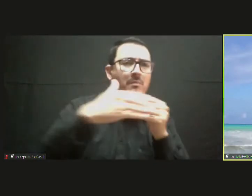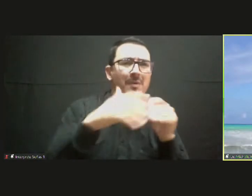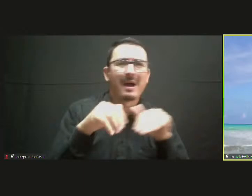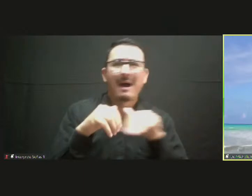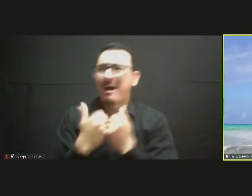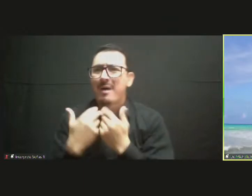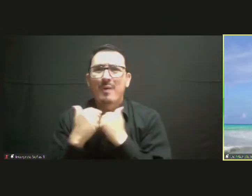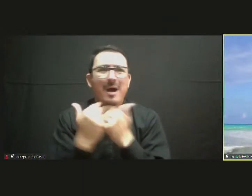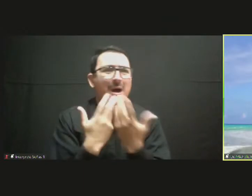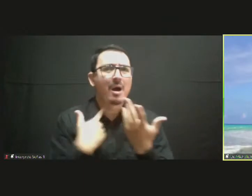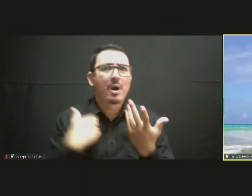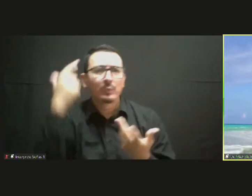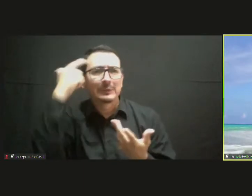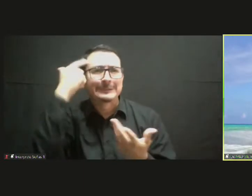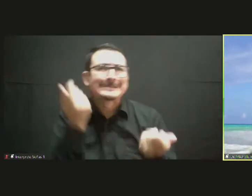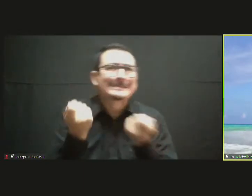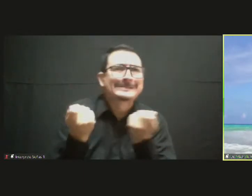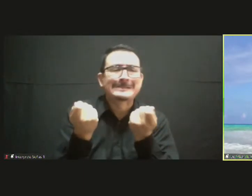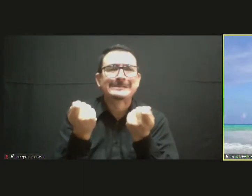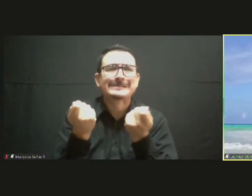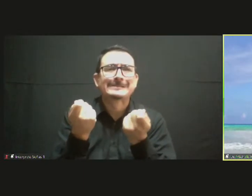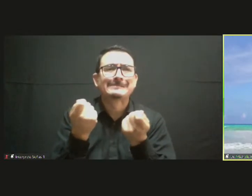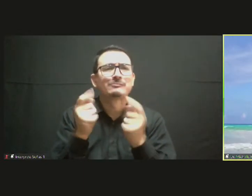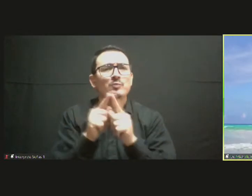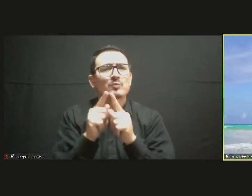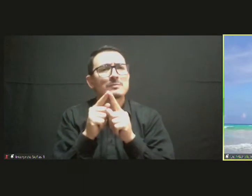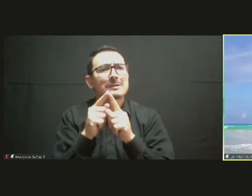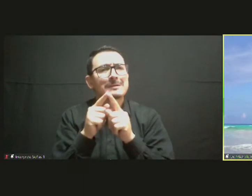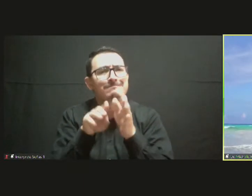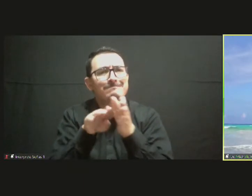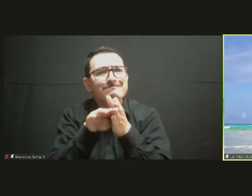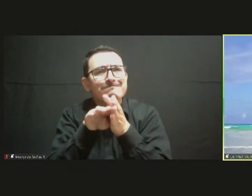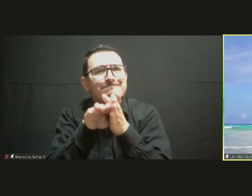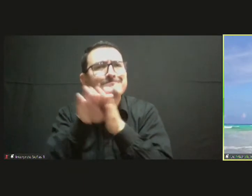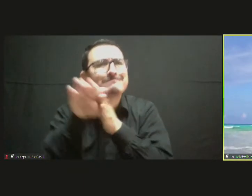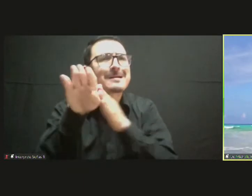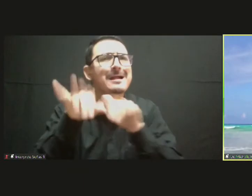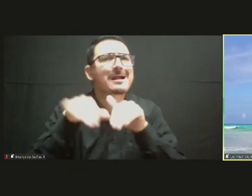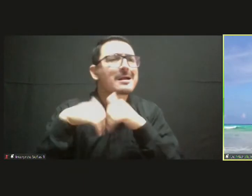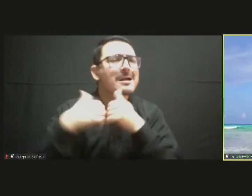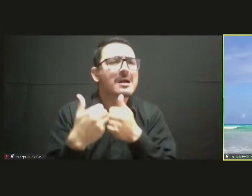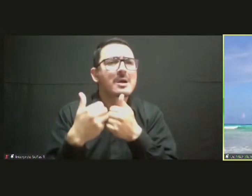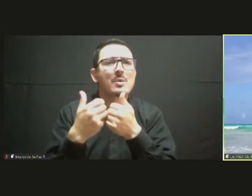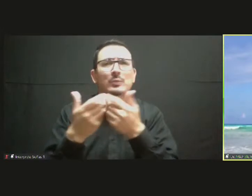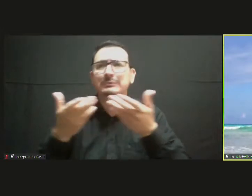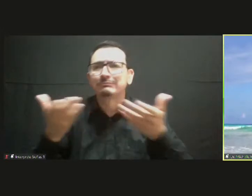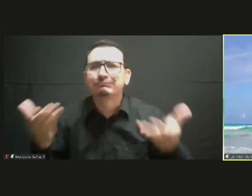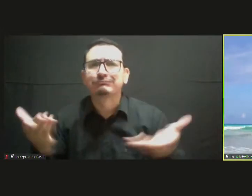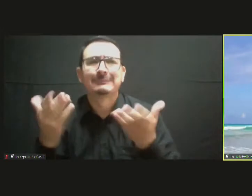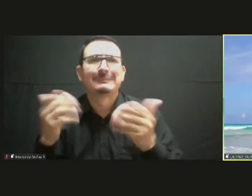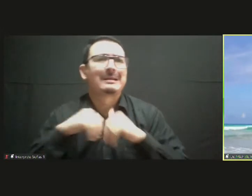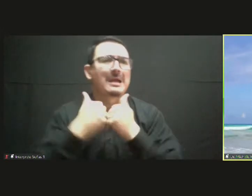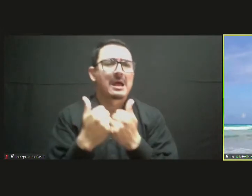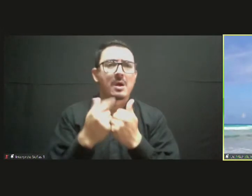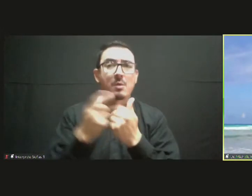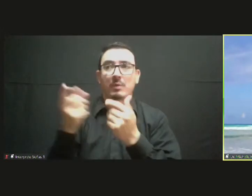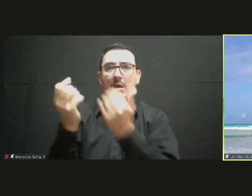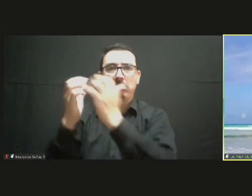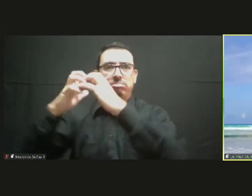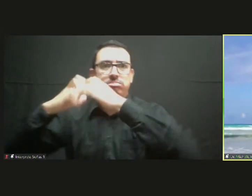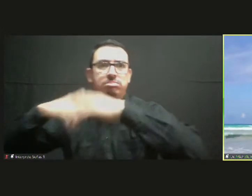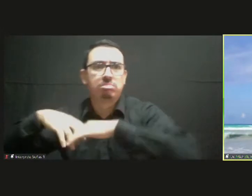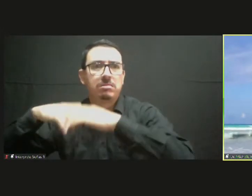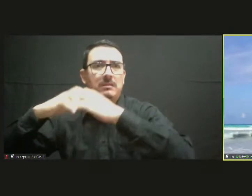economies. Tourist generation has come to a standstill. Tourism